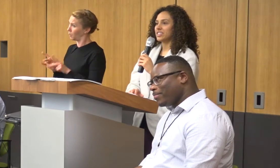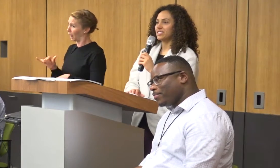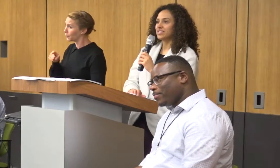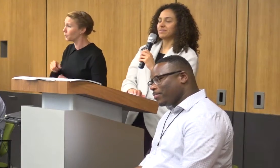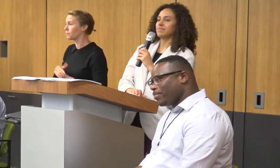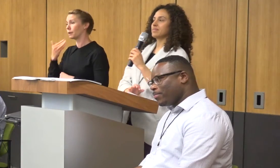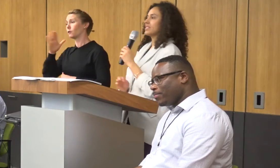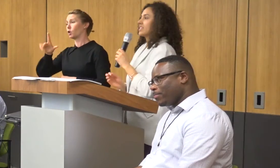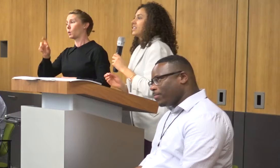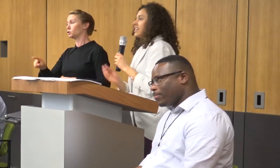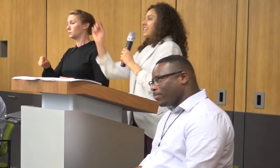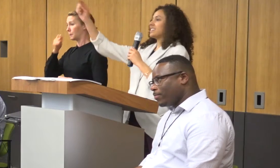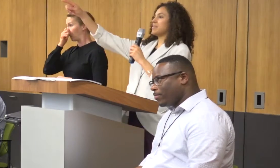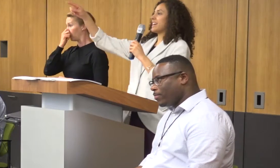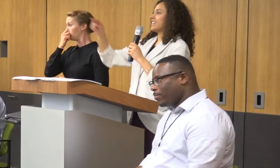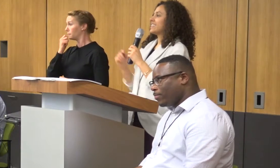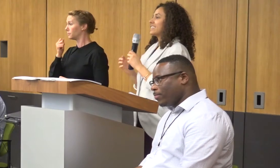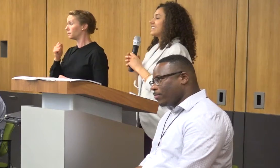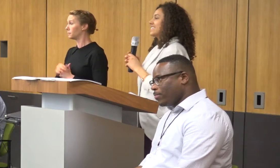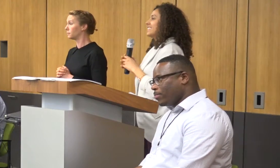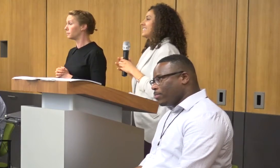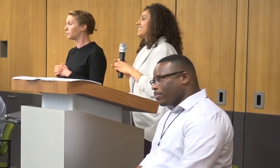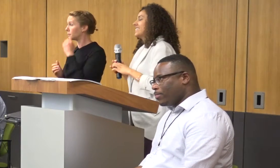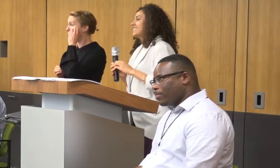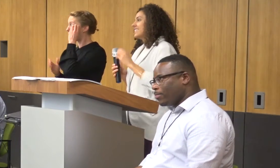Thanks for your question. The back.